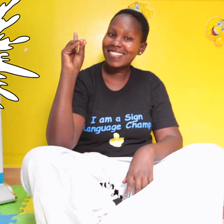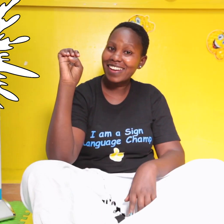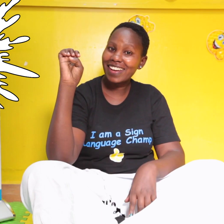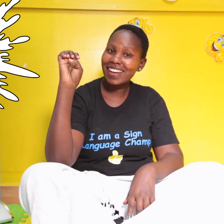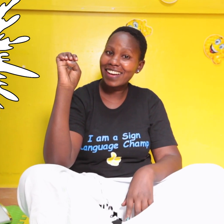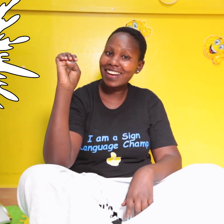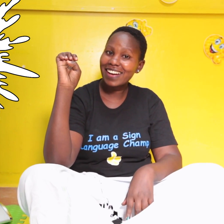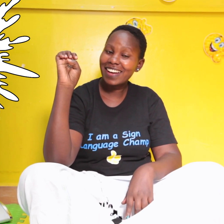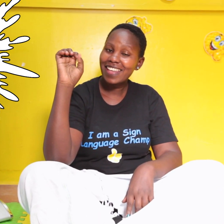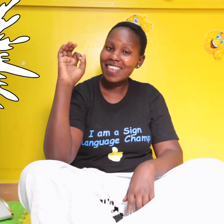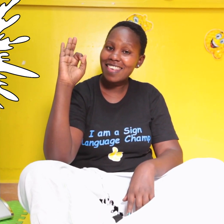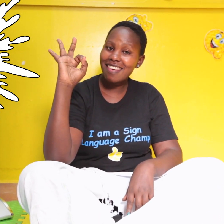D, F,